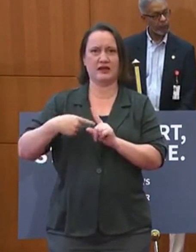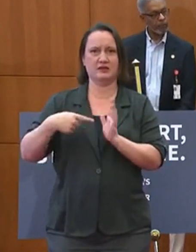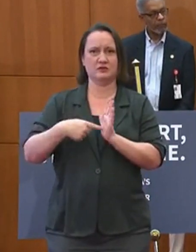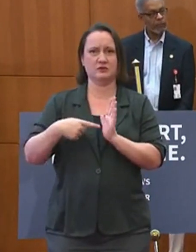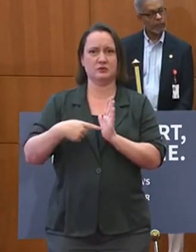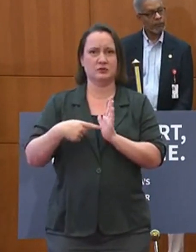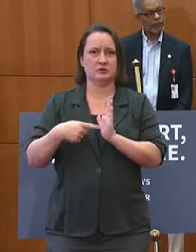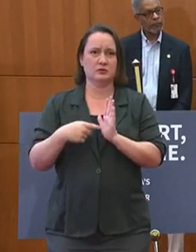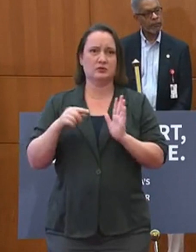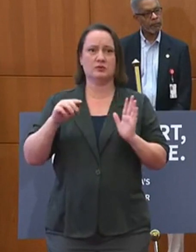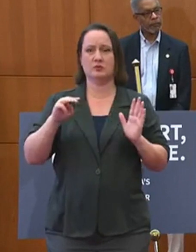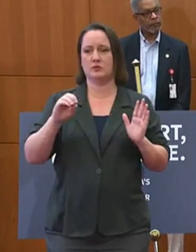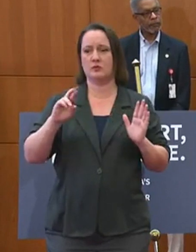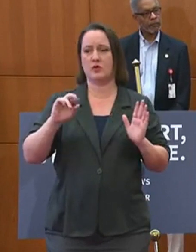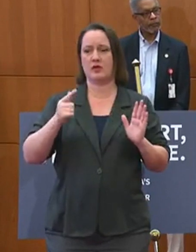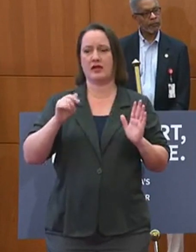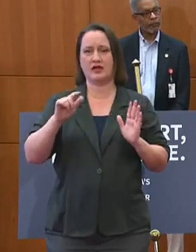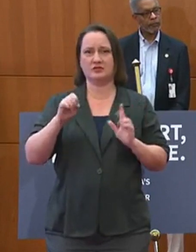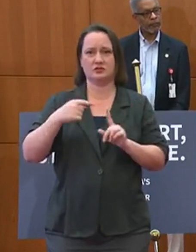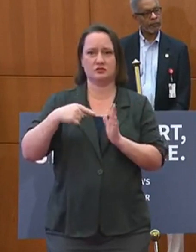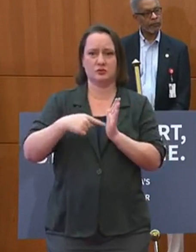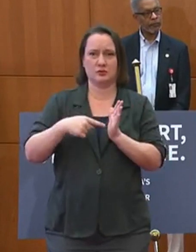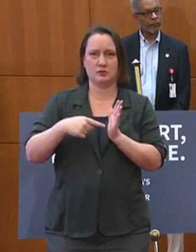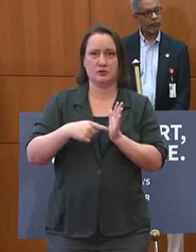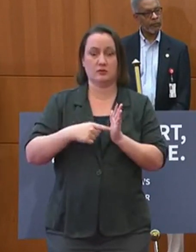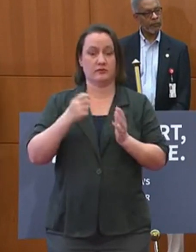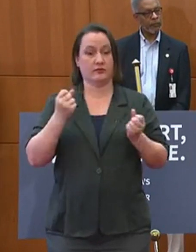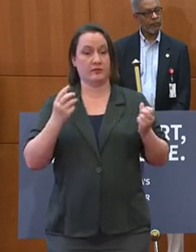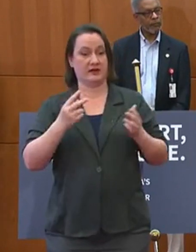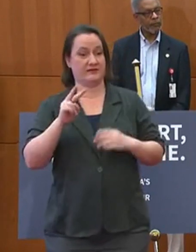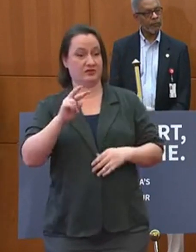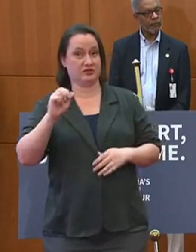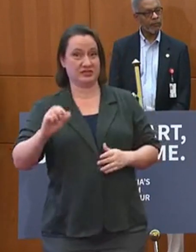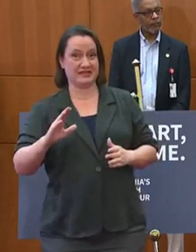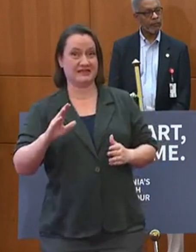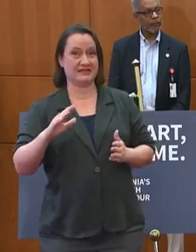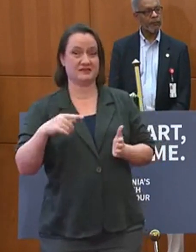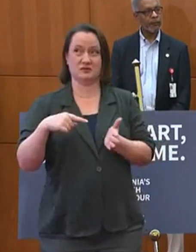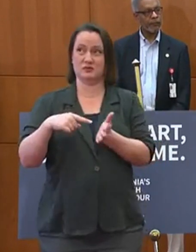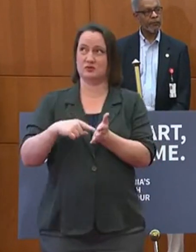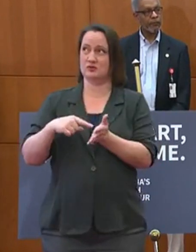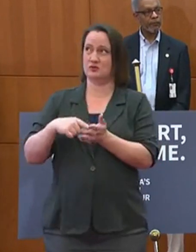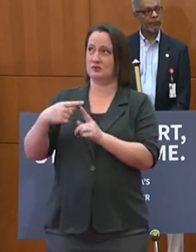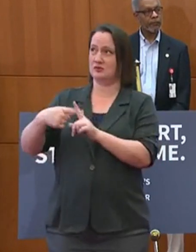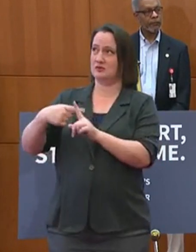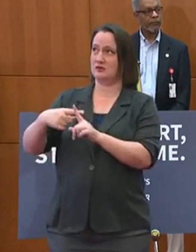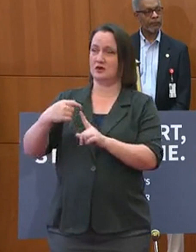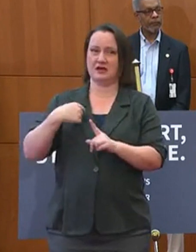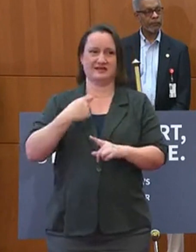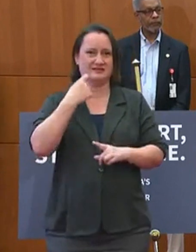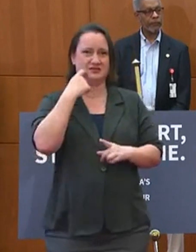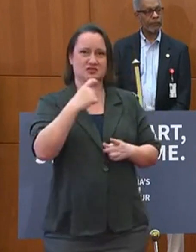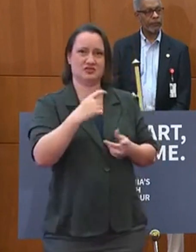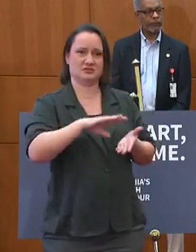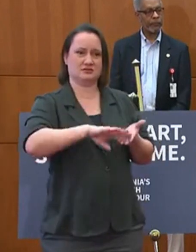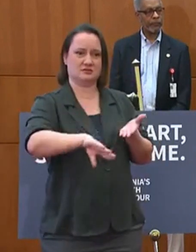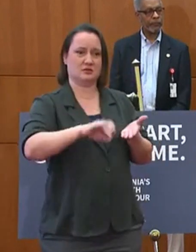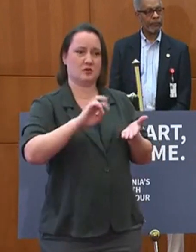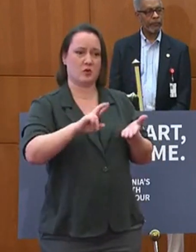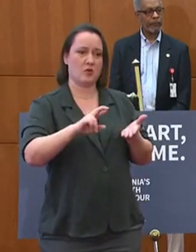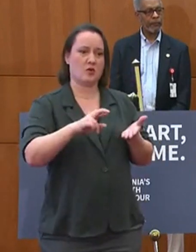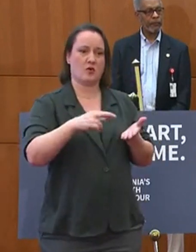due. And for many Virginians, that comes just after they are being laid off or furloughed due to this